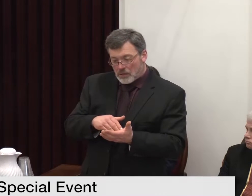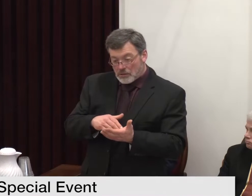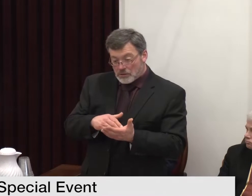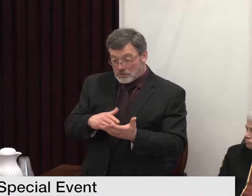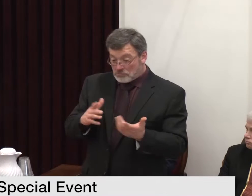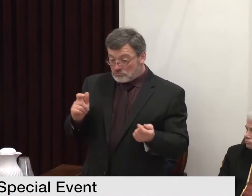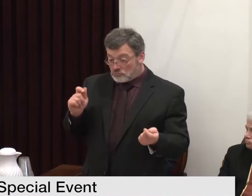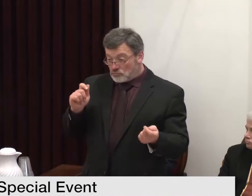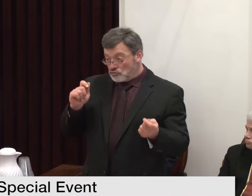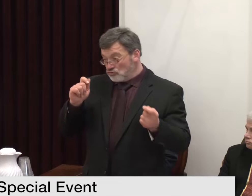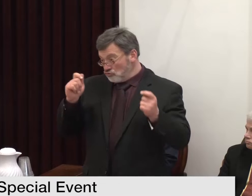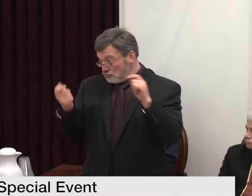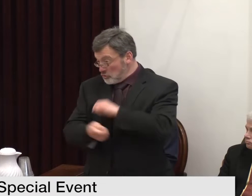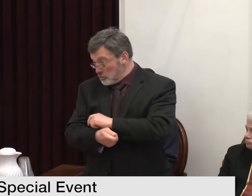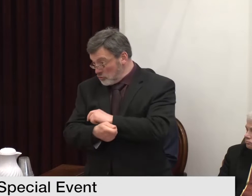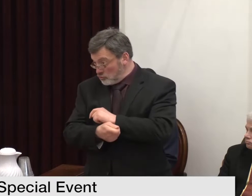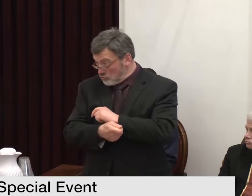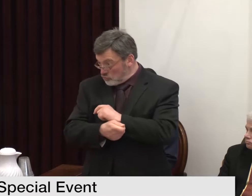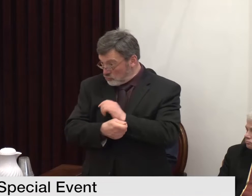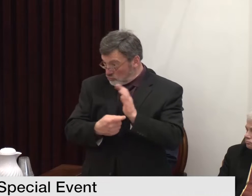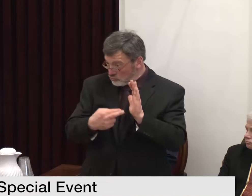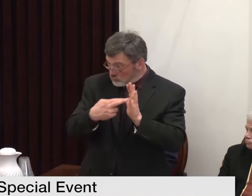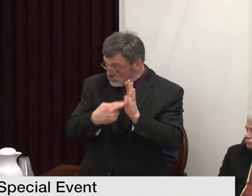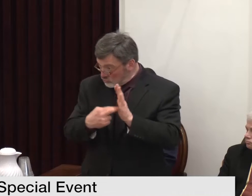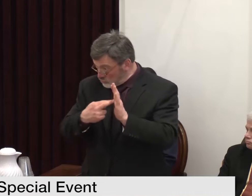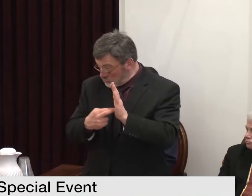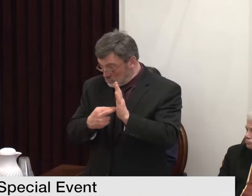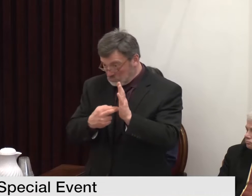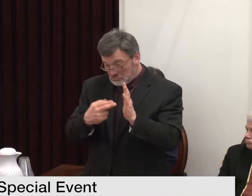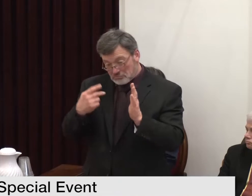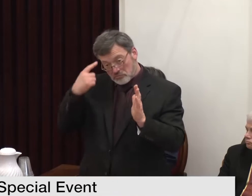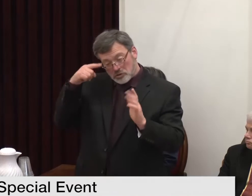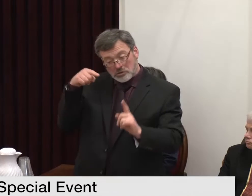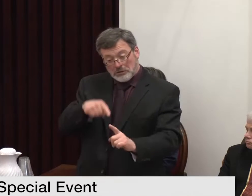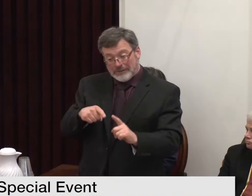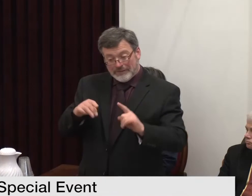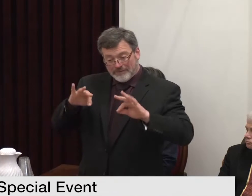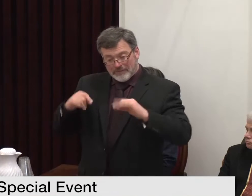pressures or rethink the funding formula.